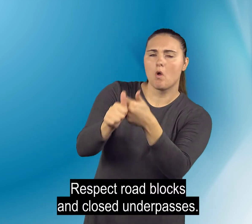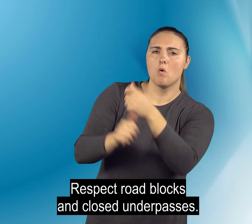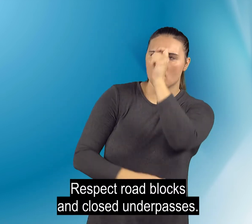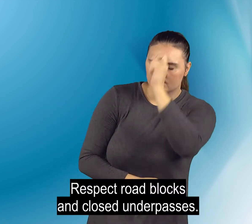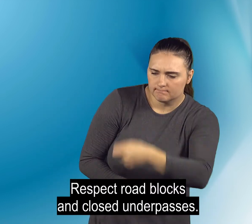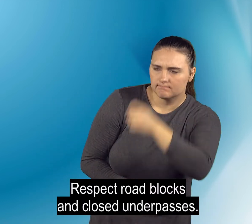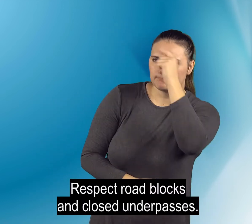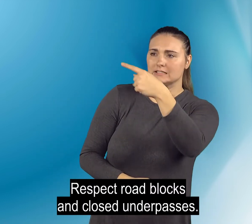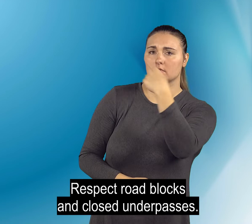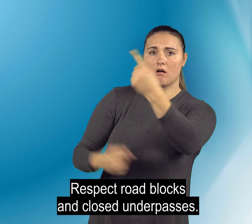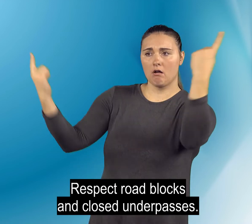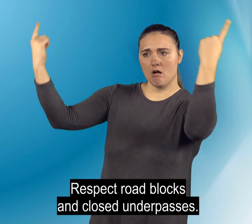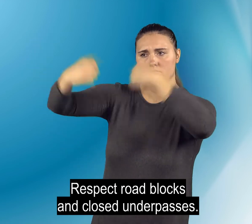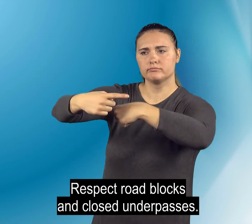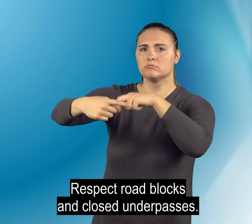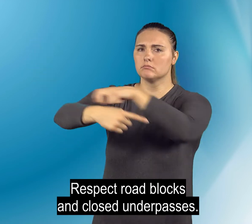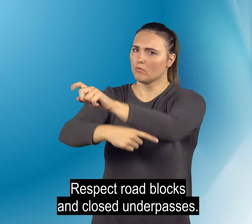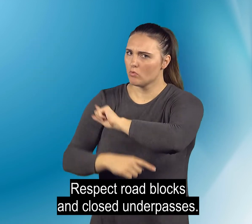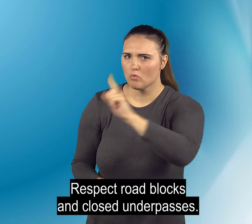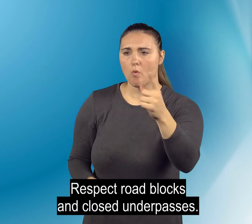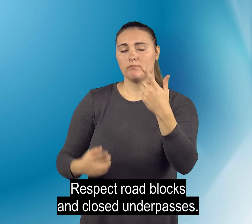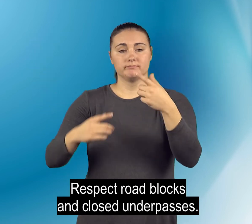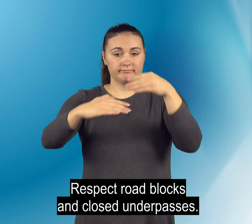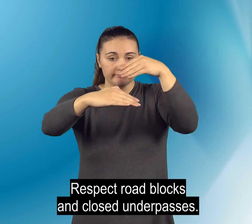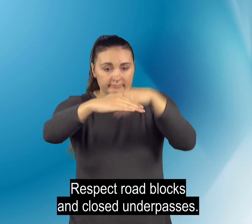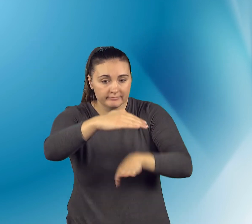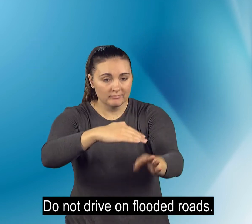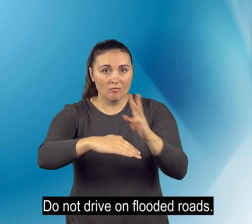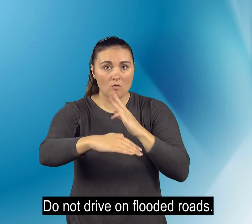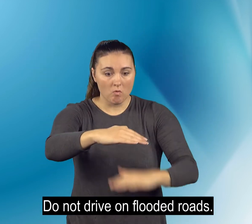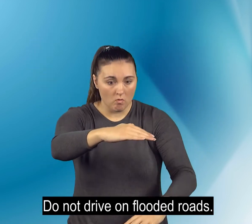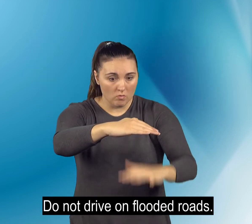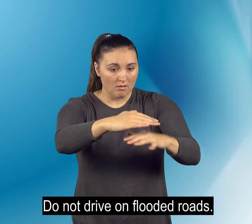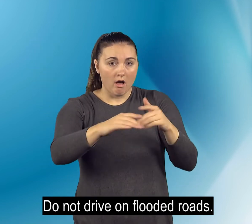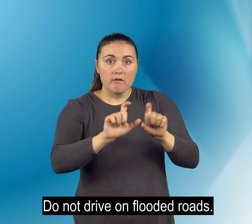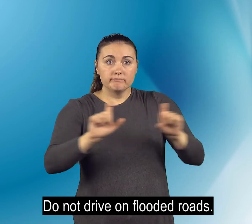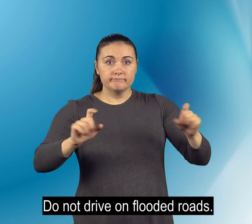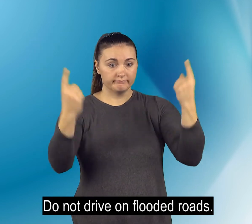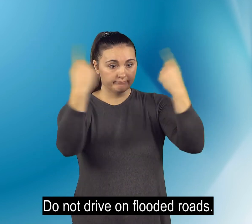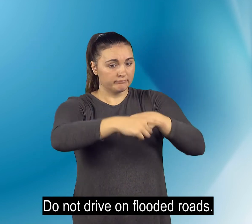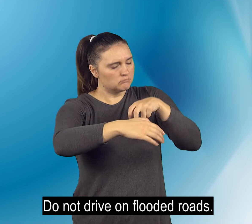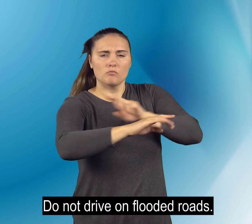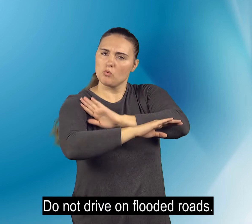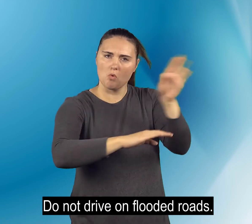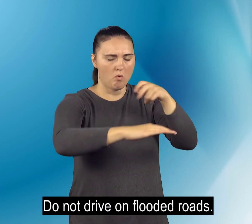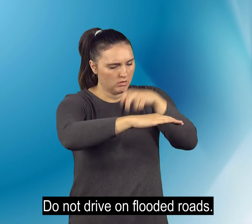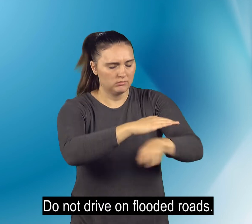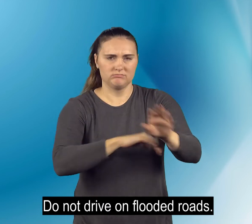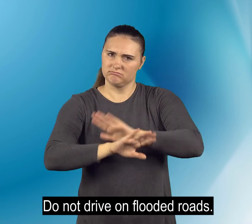Respect roadblocks and closed underpasses. Do not drive on flooded roads.